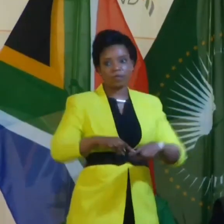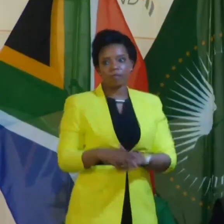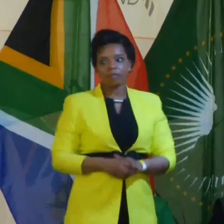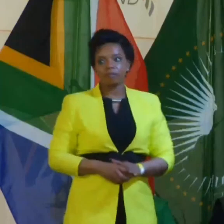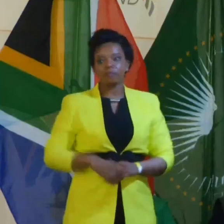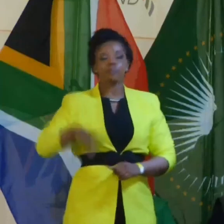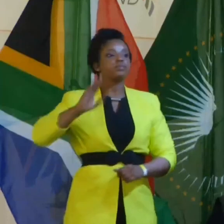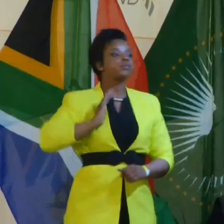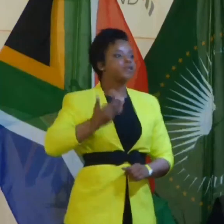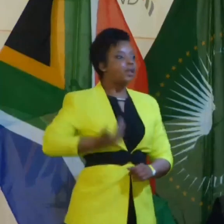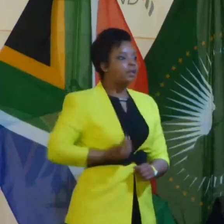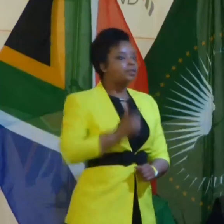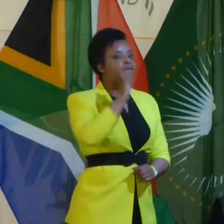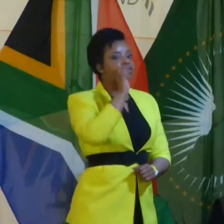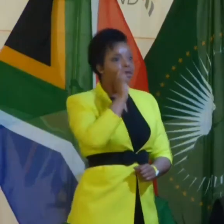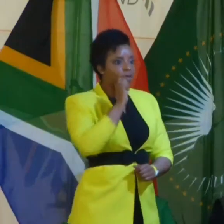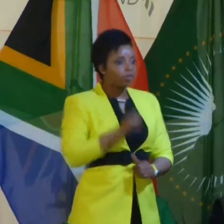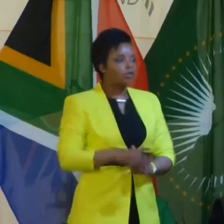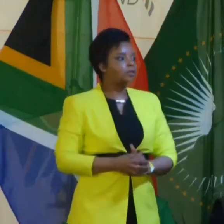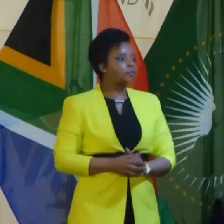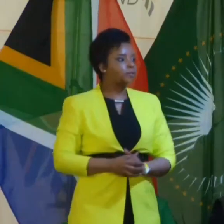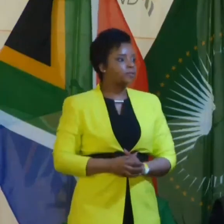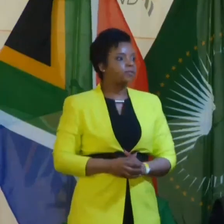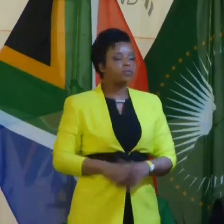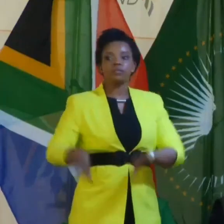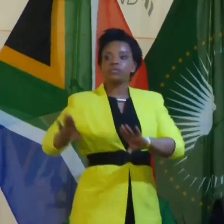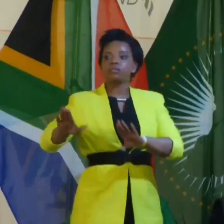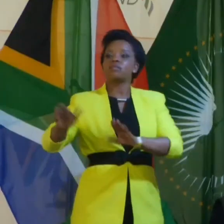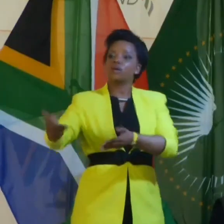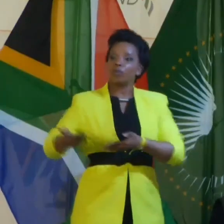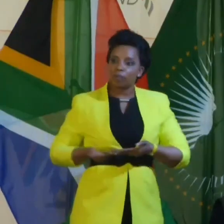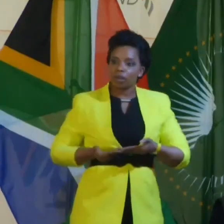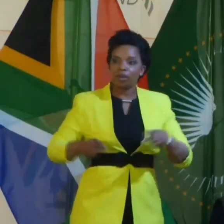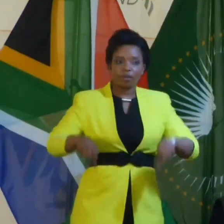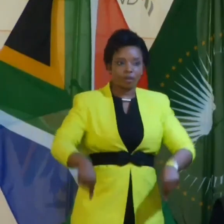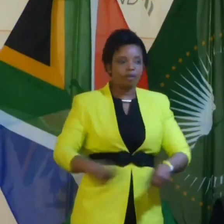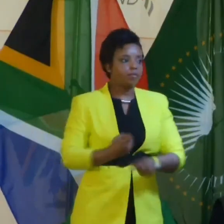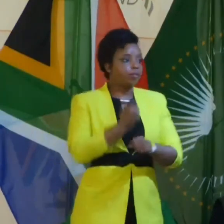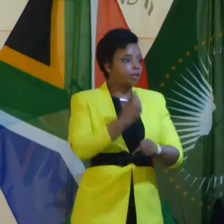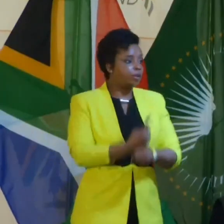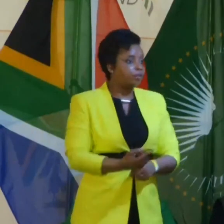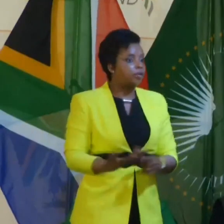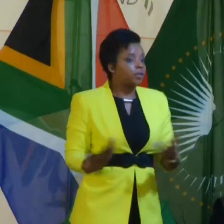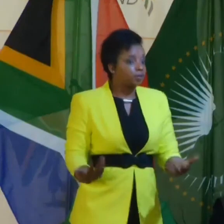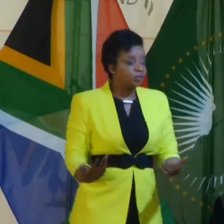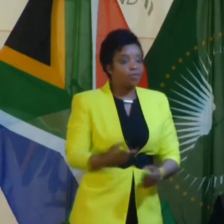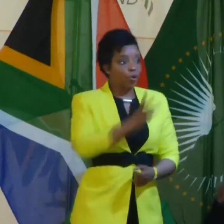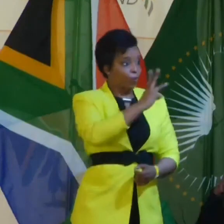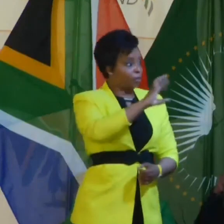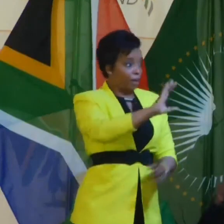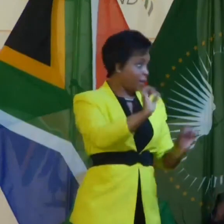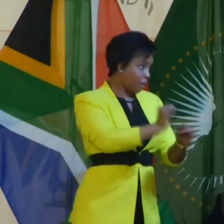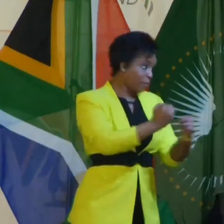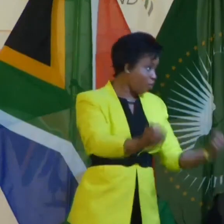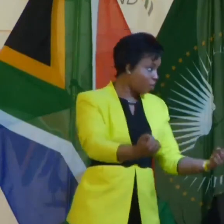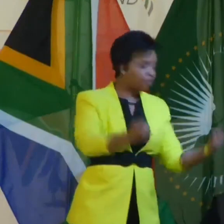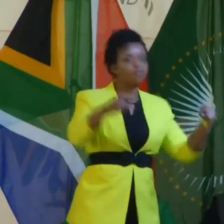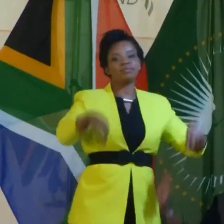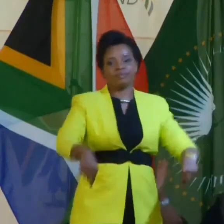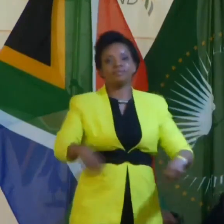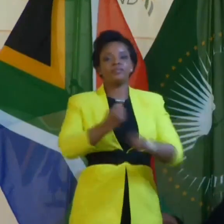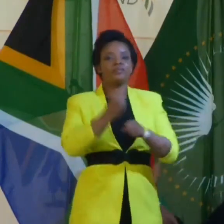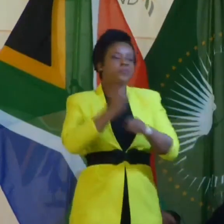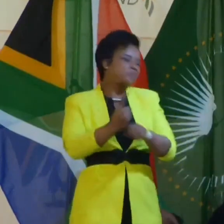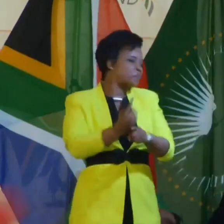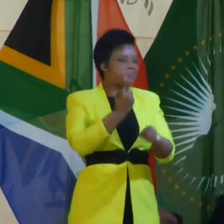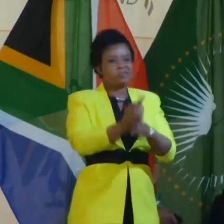Ladies and gentlemen, welcome to Gauteng. If Western Cape can do it, Gauteng will always be ready to